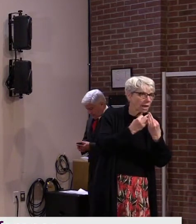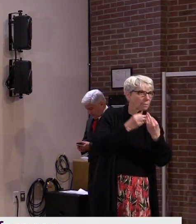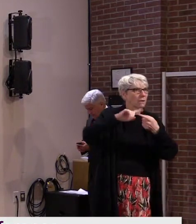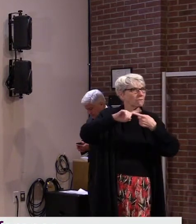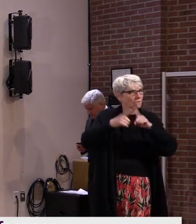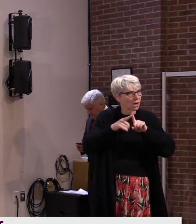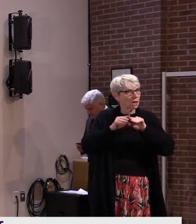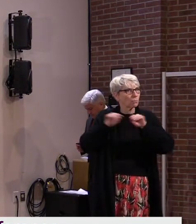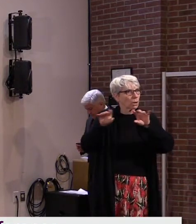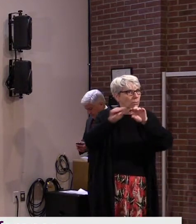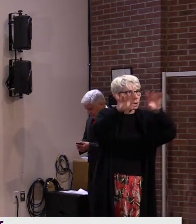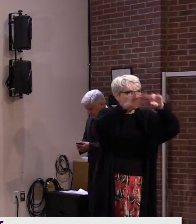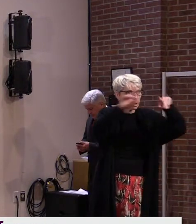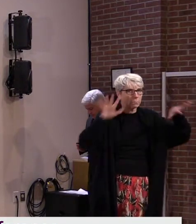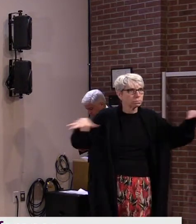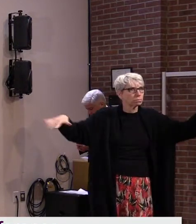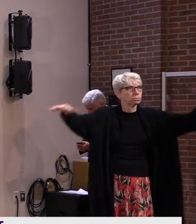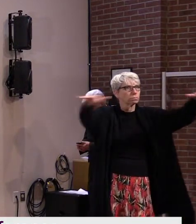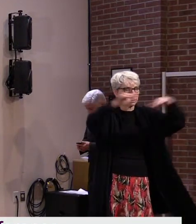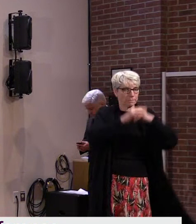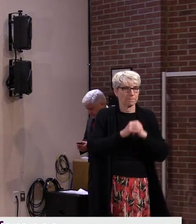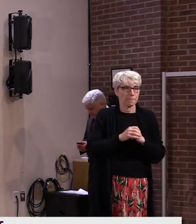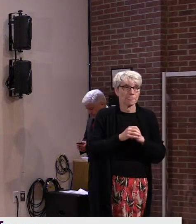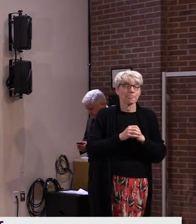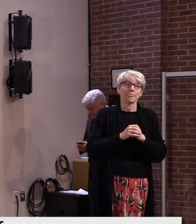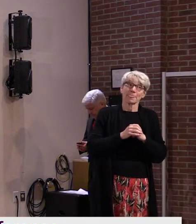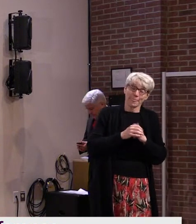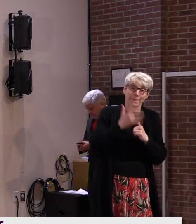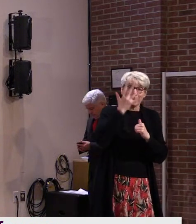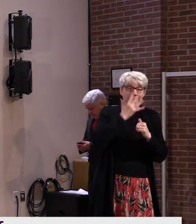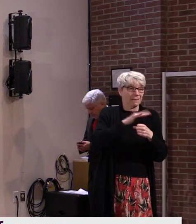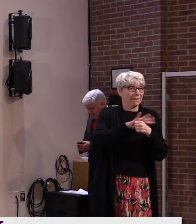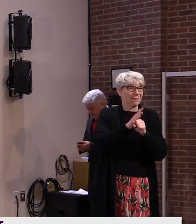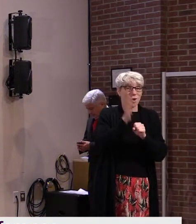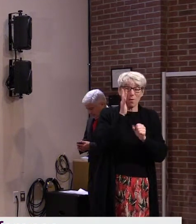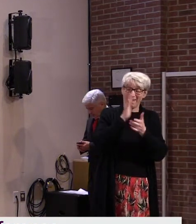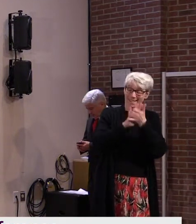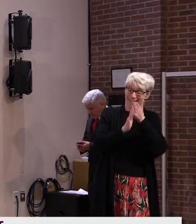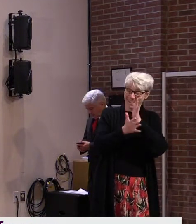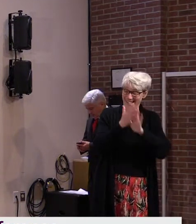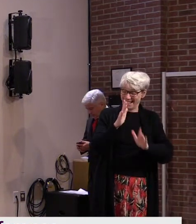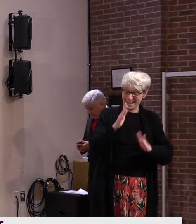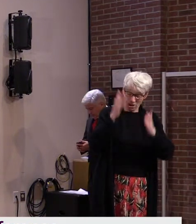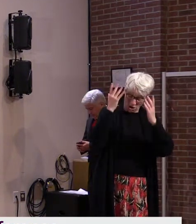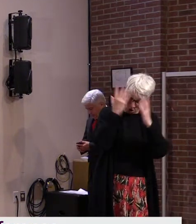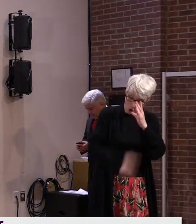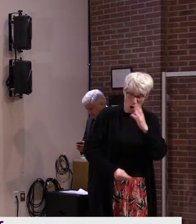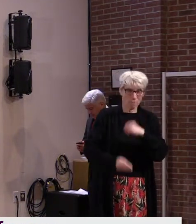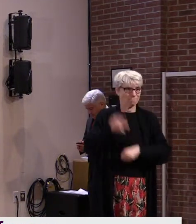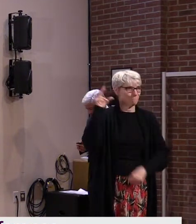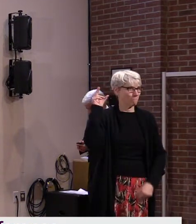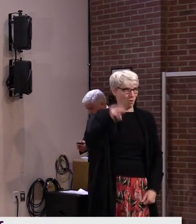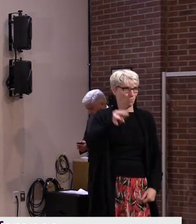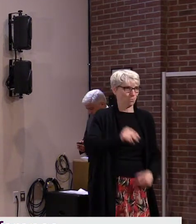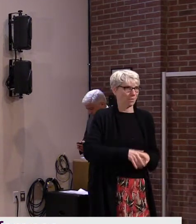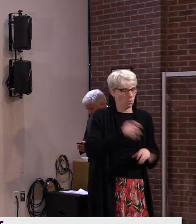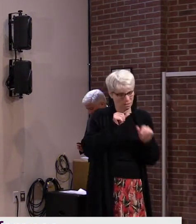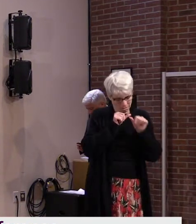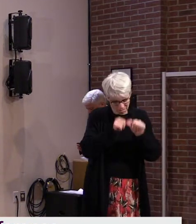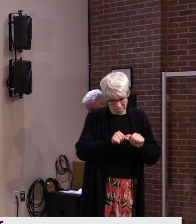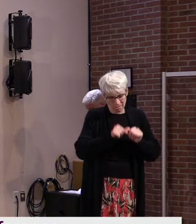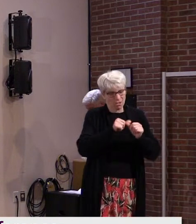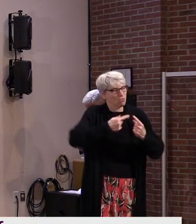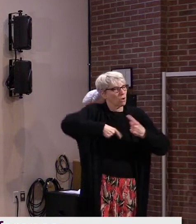Unfortunately, the coronavirus is one we'll likely have to live with in the long term, eventually becoming just another one of those